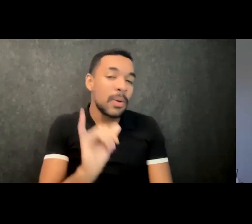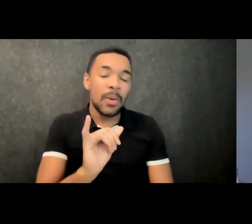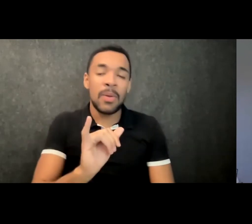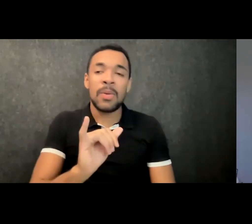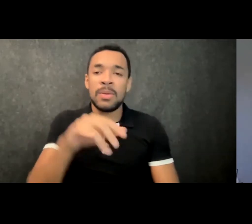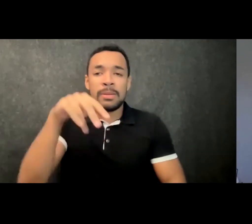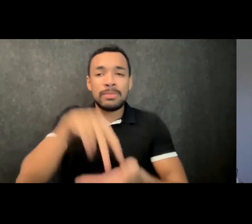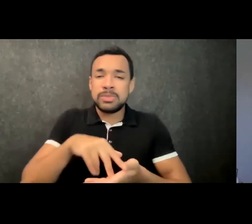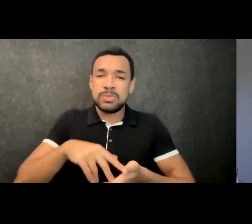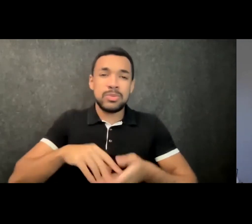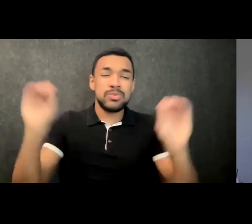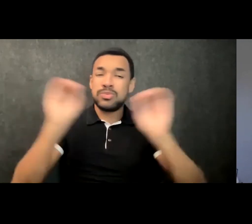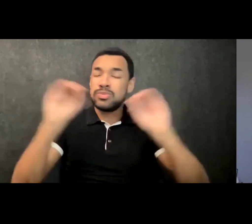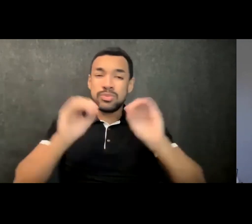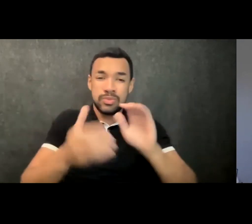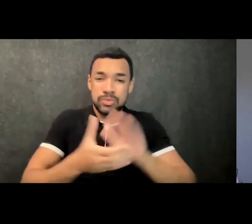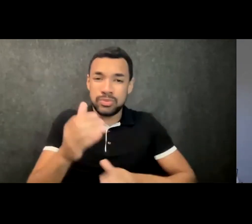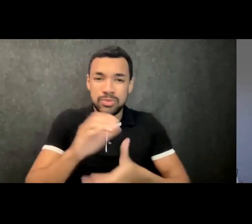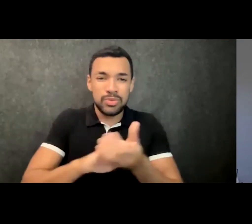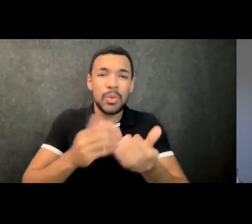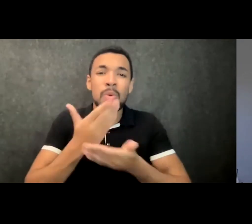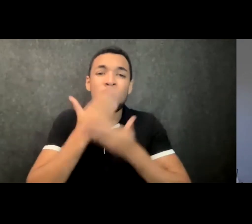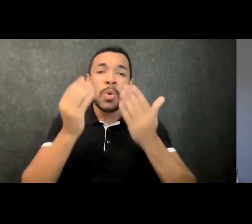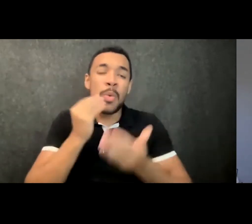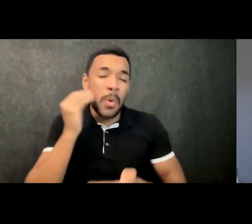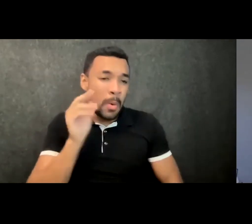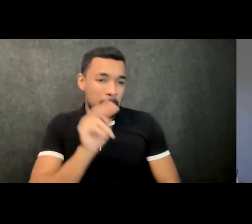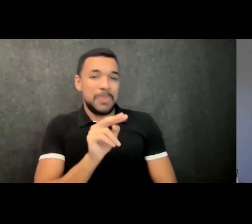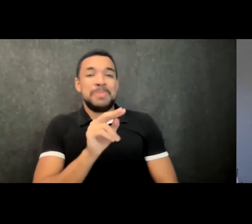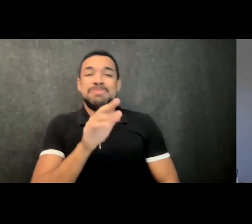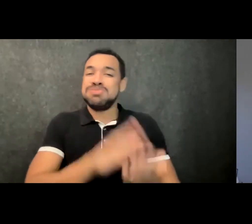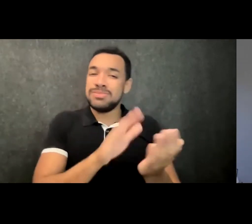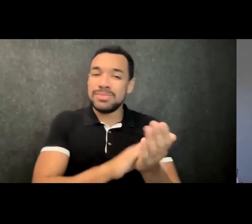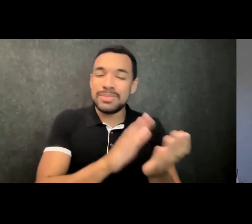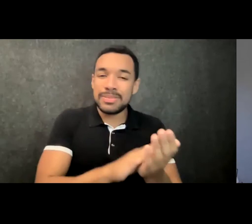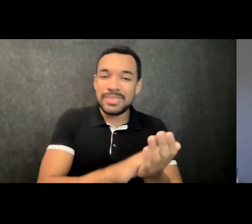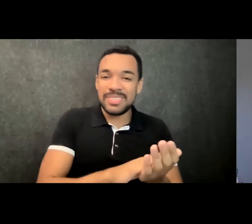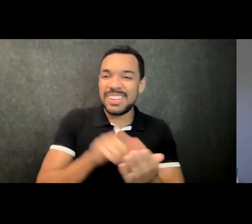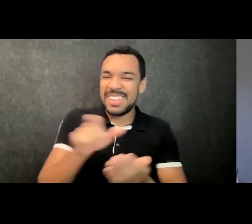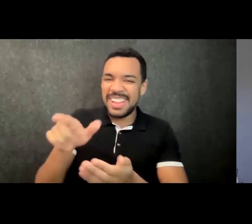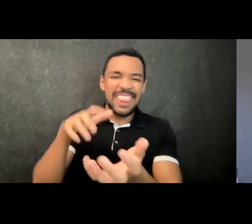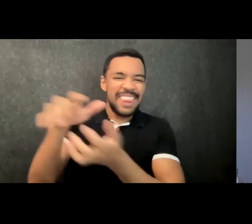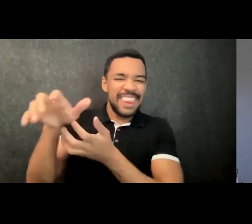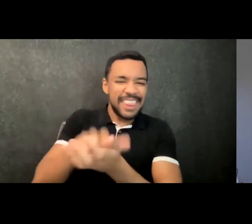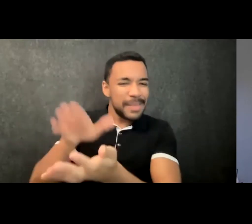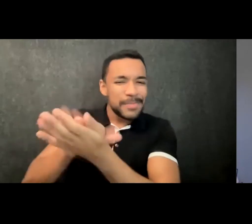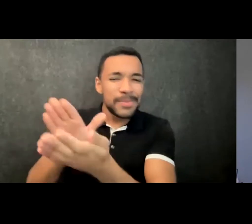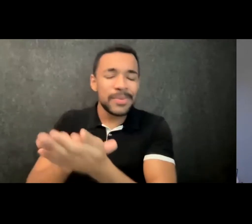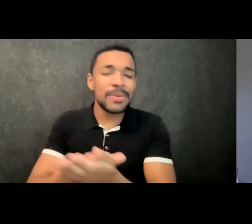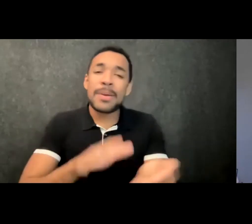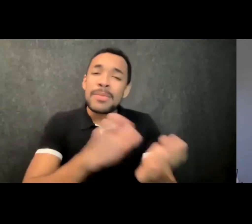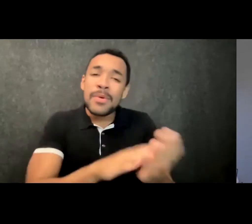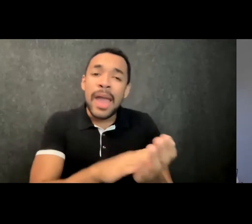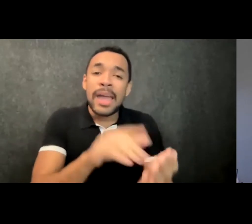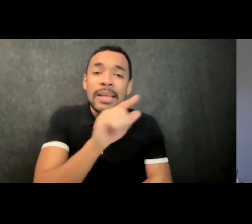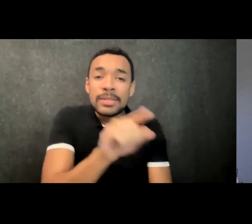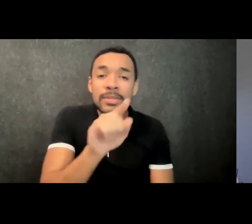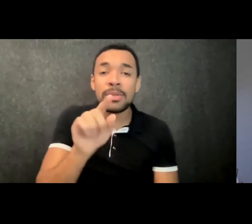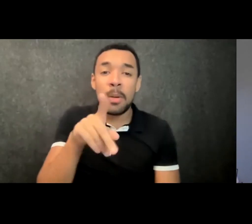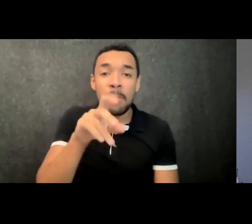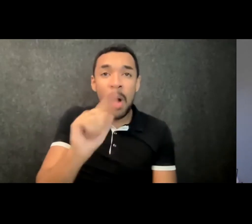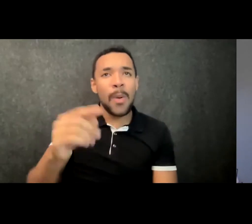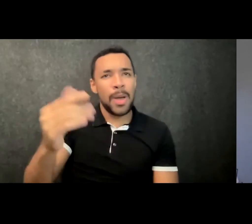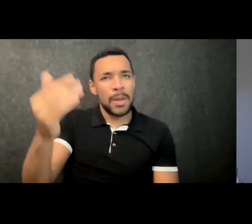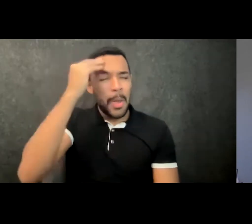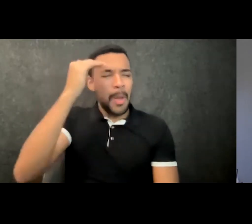lot. Praise the shit talking cut up within earshot. Praise be to poets who know it and poets who don't.